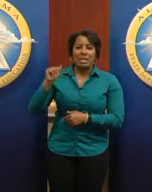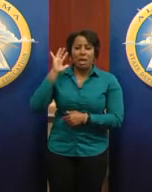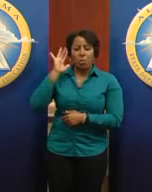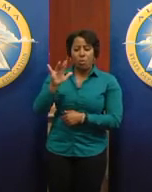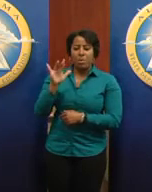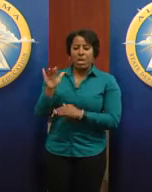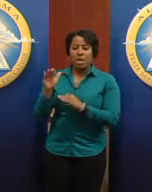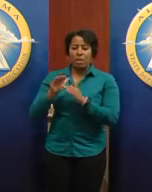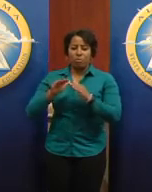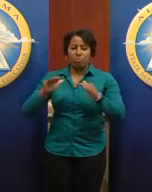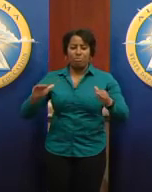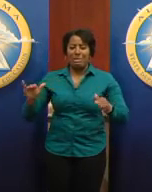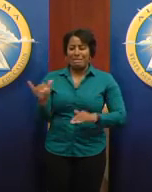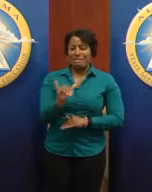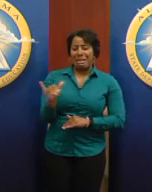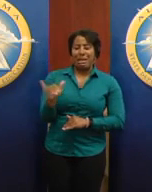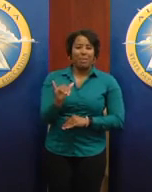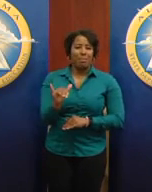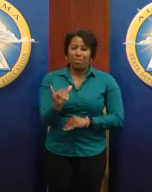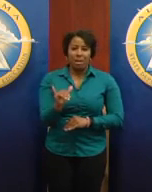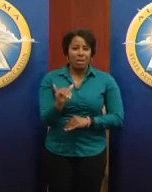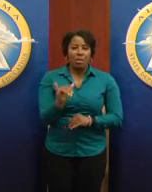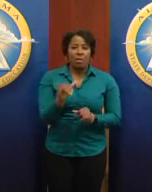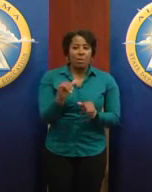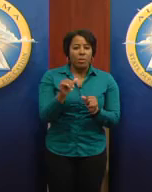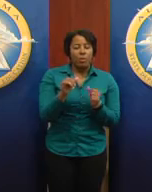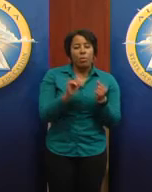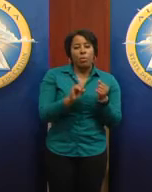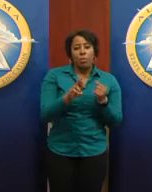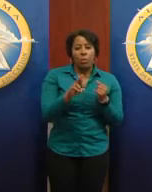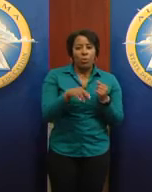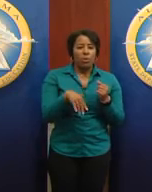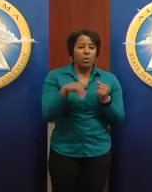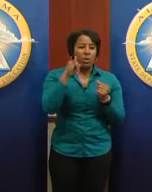as every other child. We're going to treat every child who has